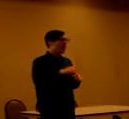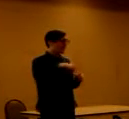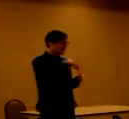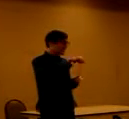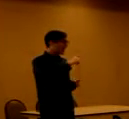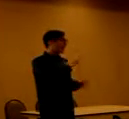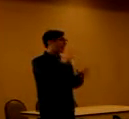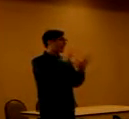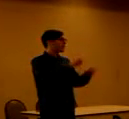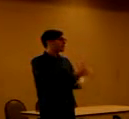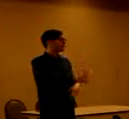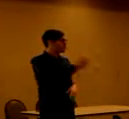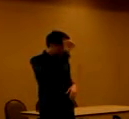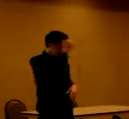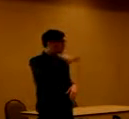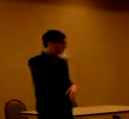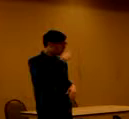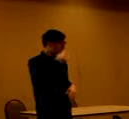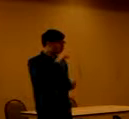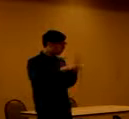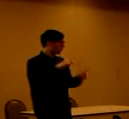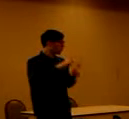No. They hate stupid people.